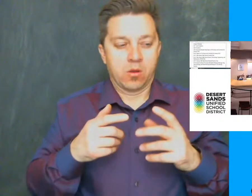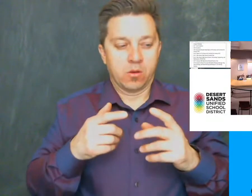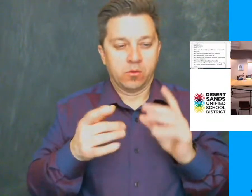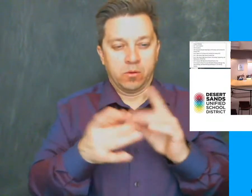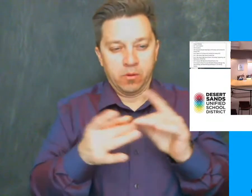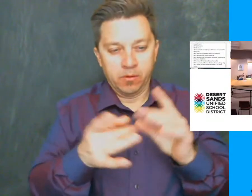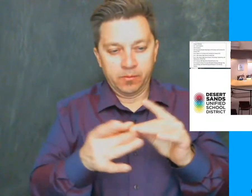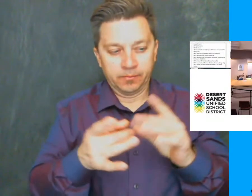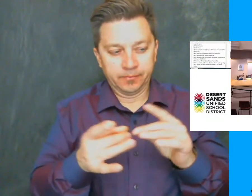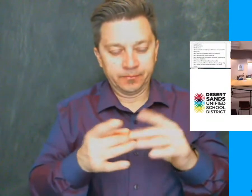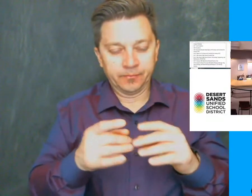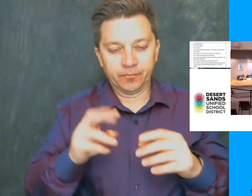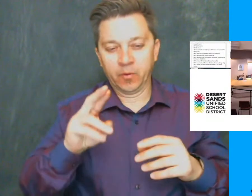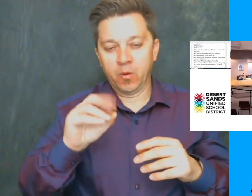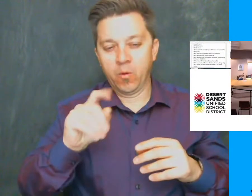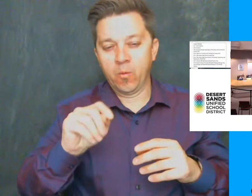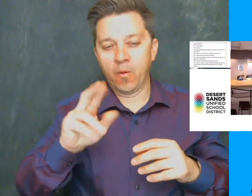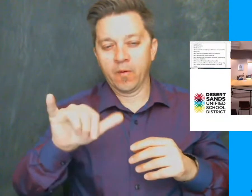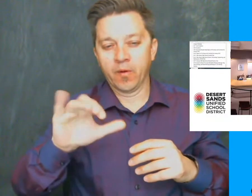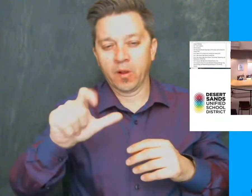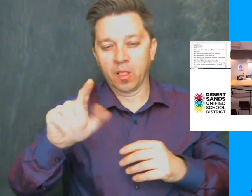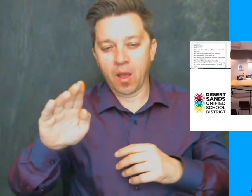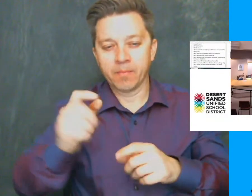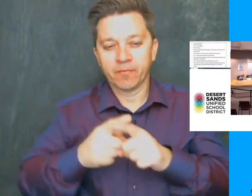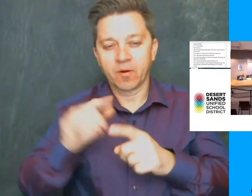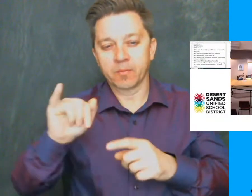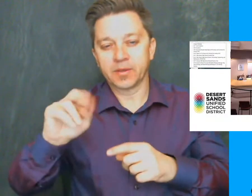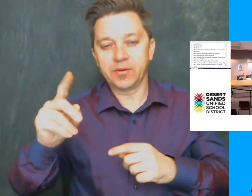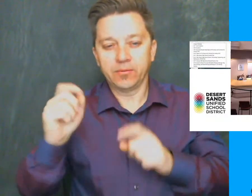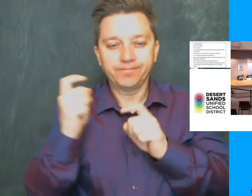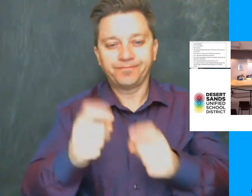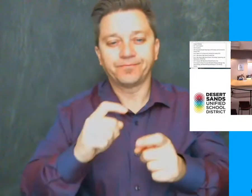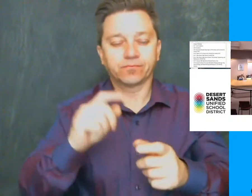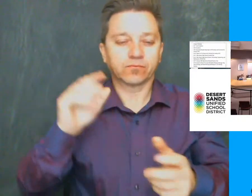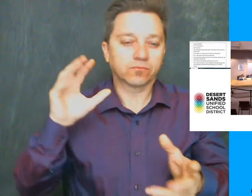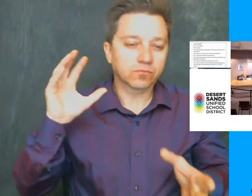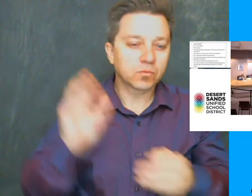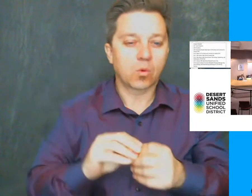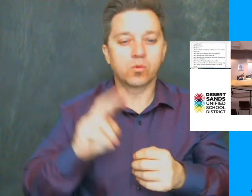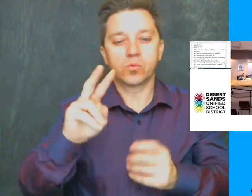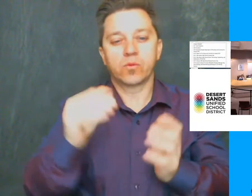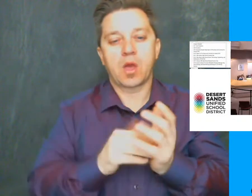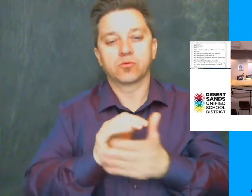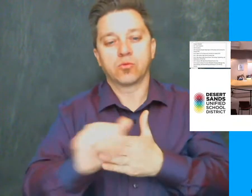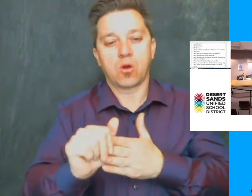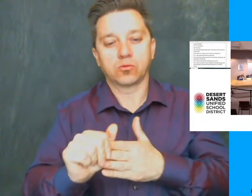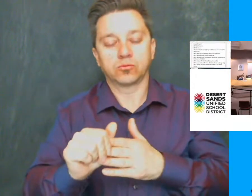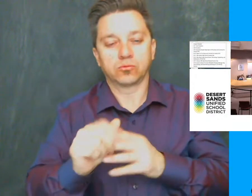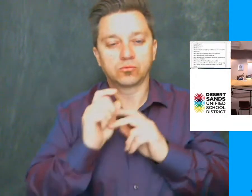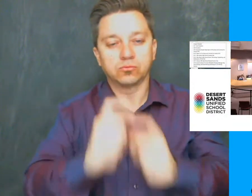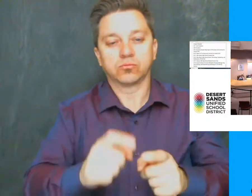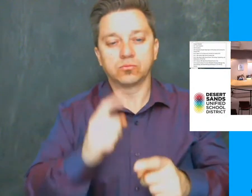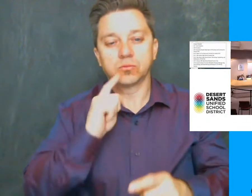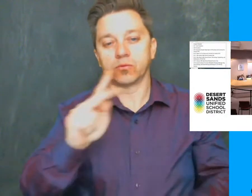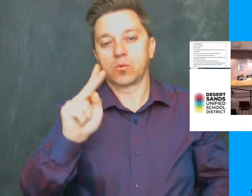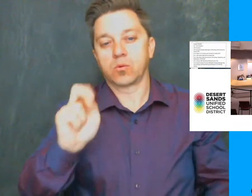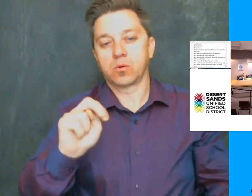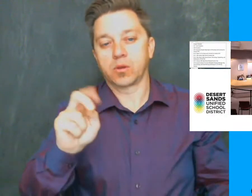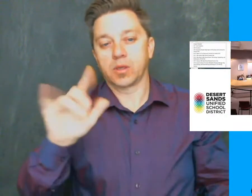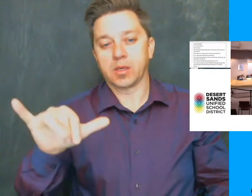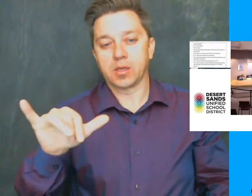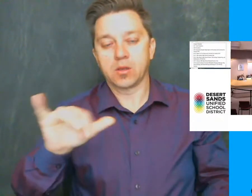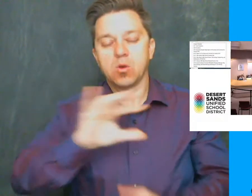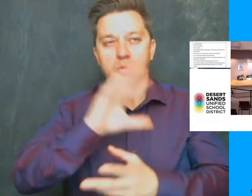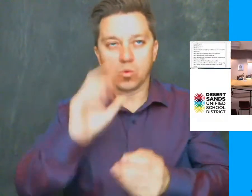of Club of Indio that donated a total of $2,000 to Kennedy, a total